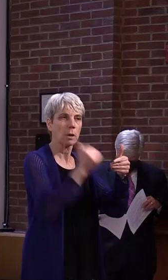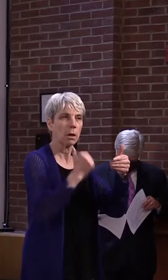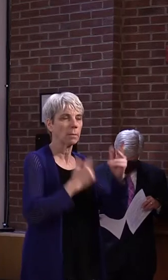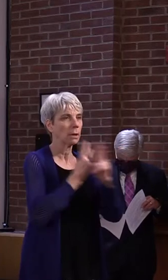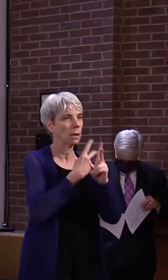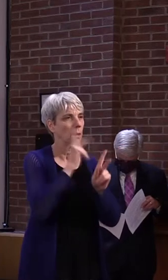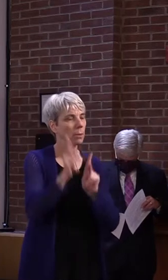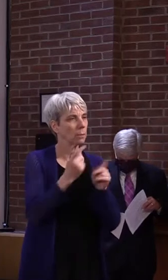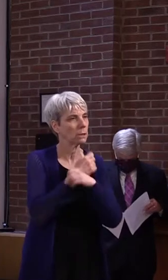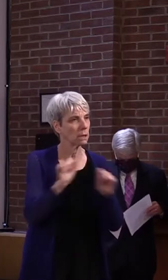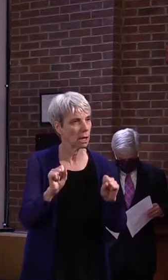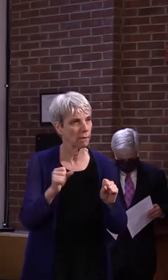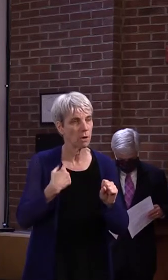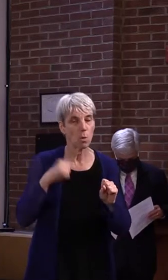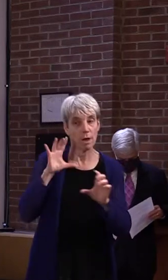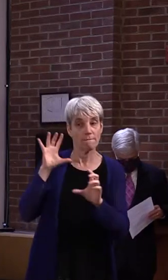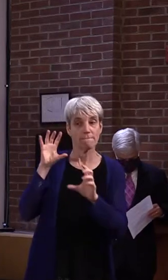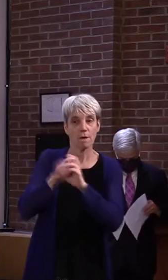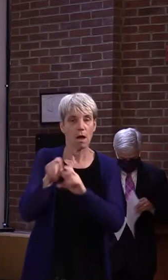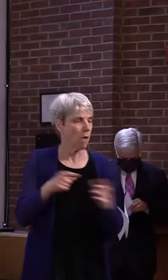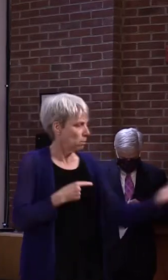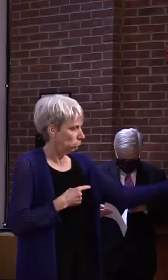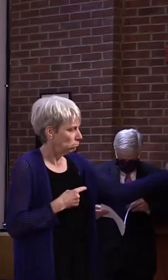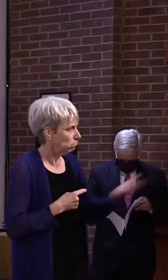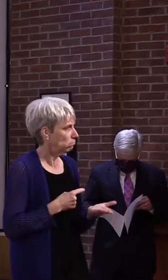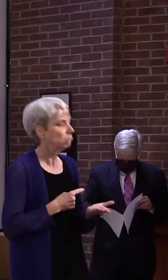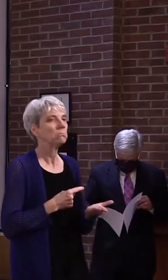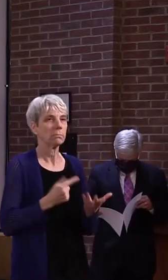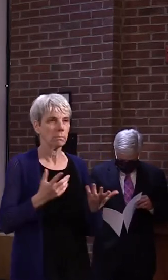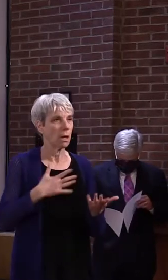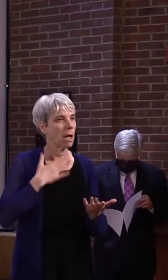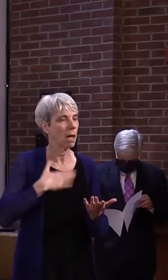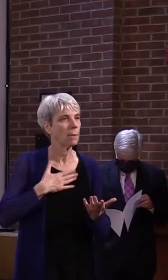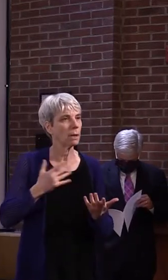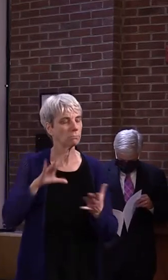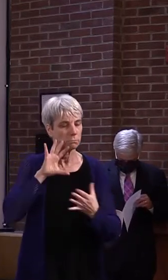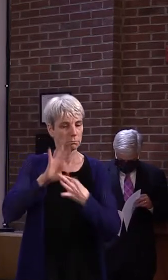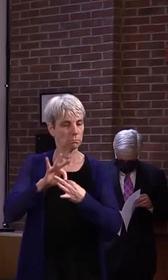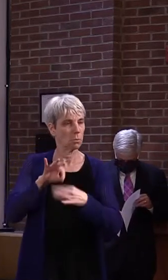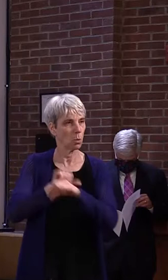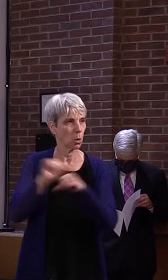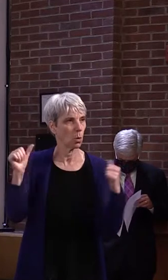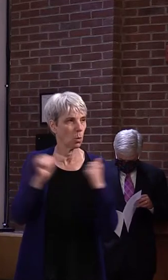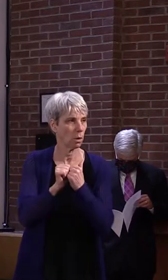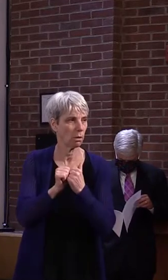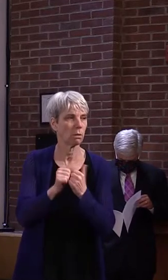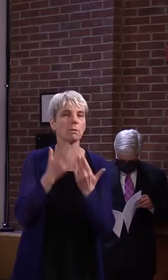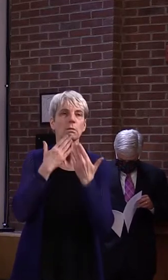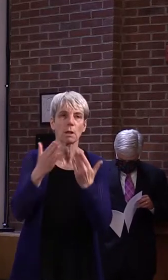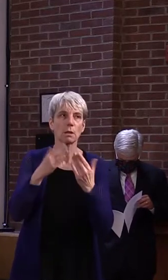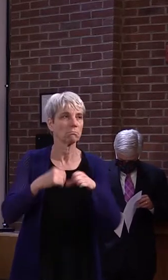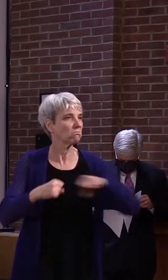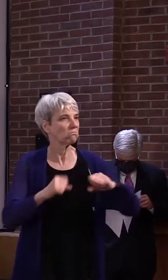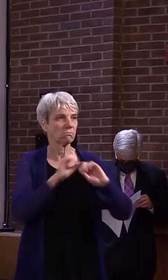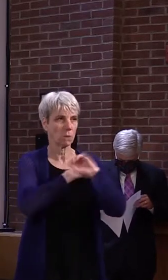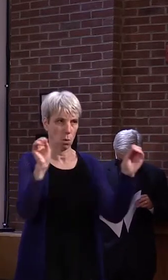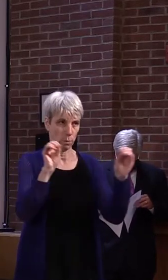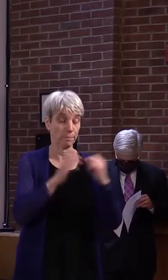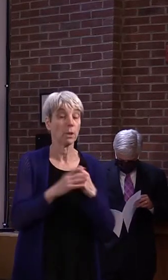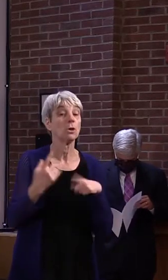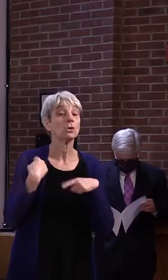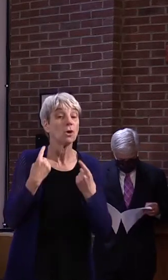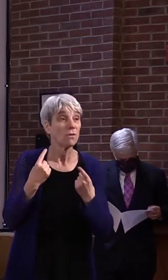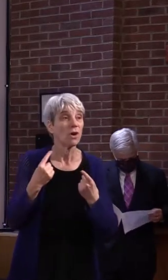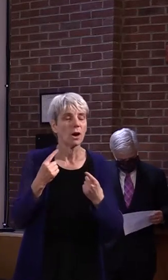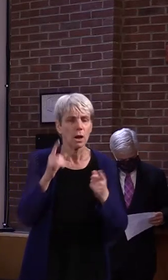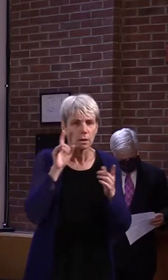support of our efforts to contain this outbreak. To date, we have identified 14 cases